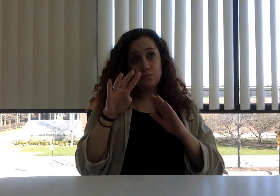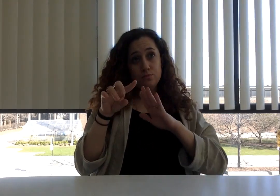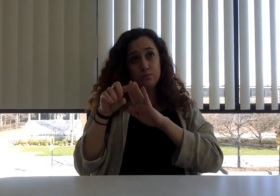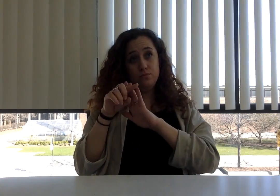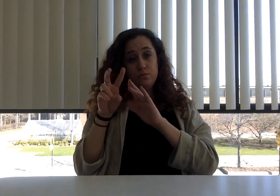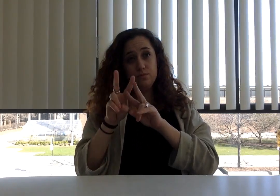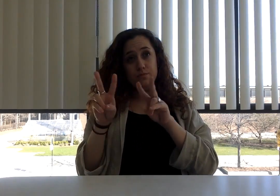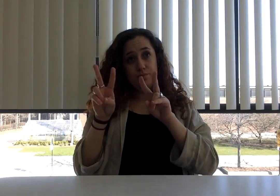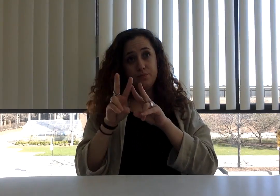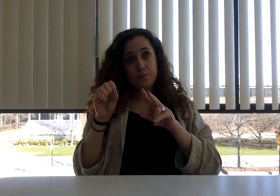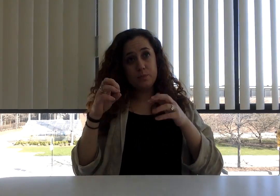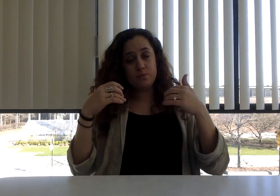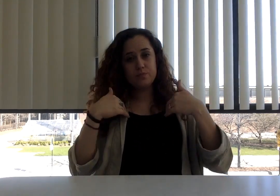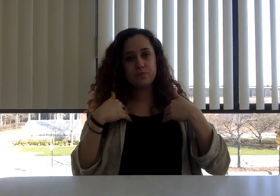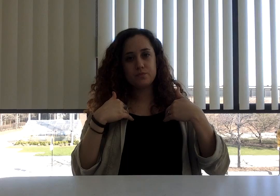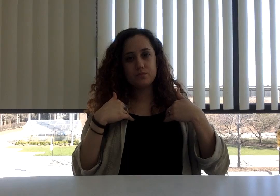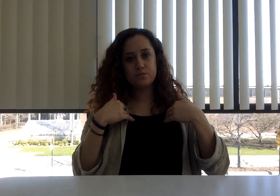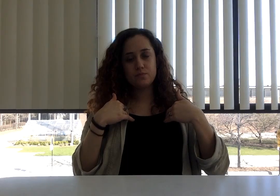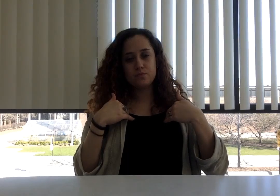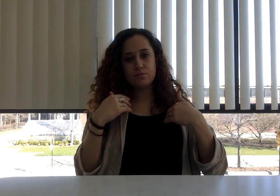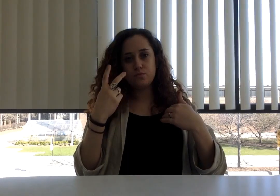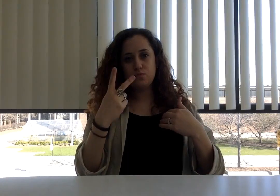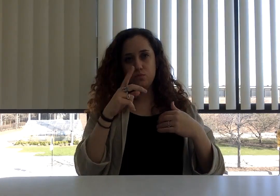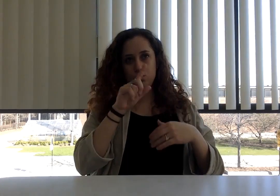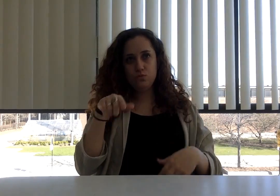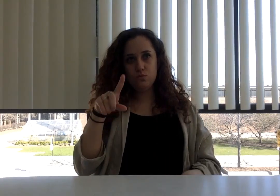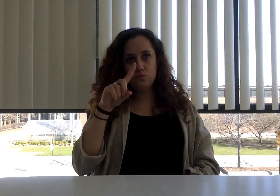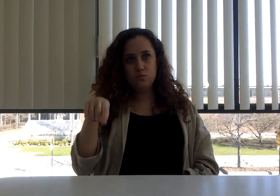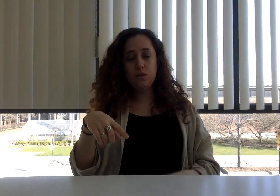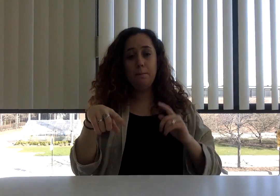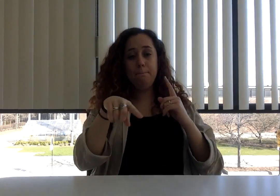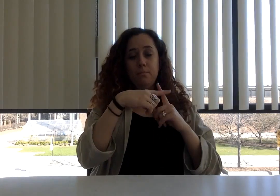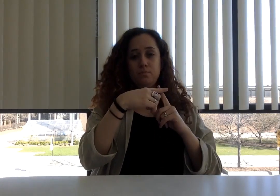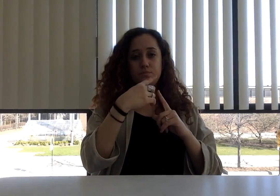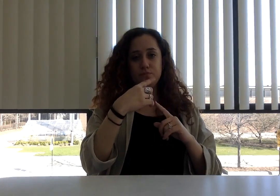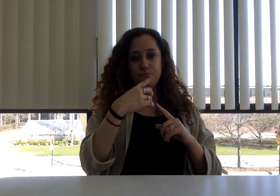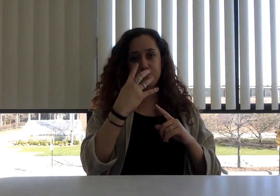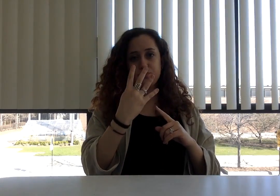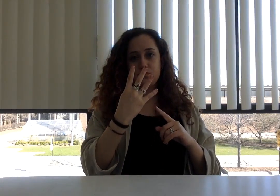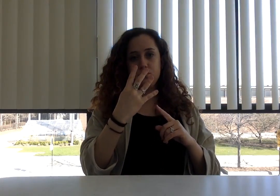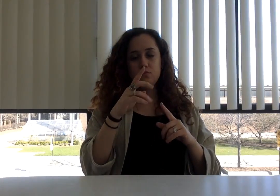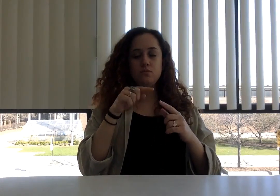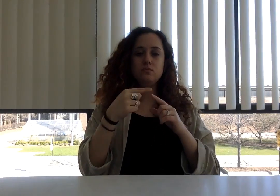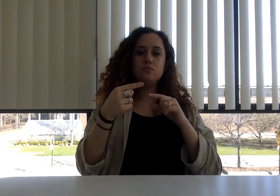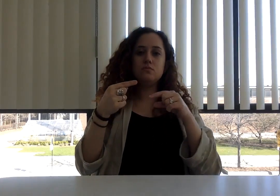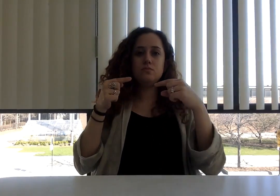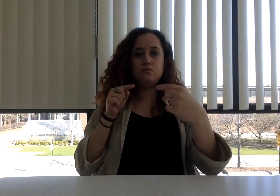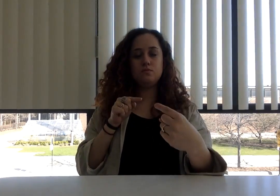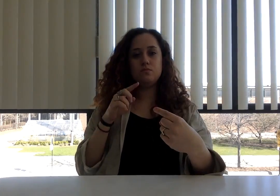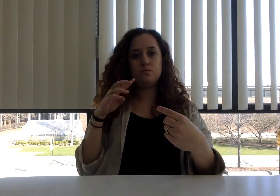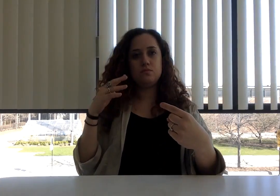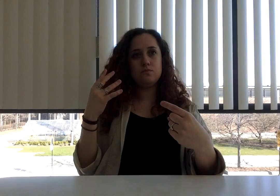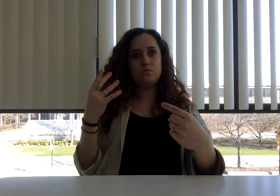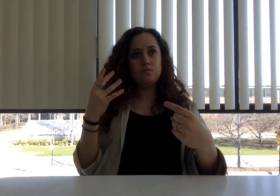So positive 4 is the opposite of negative 4, and negative 4 can be written as 2i quantity